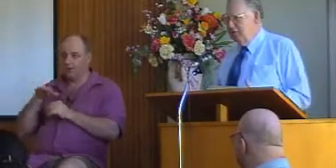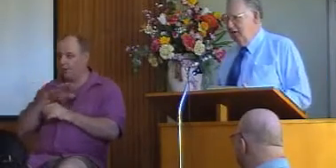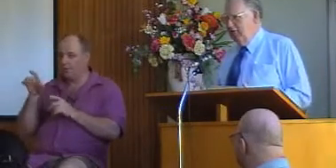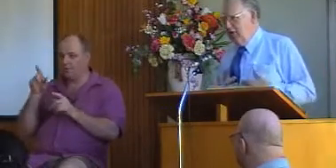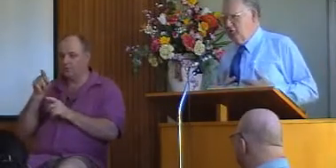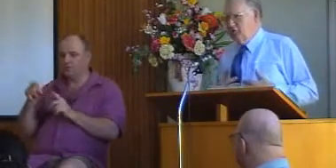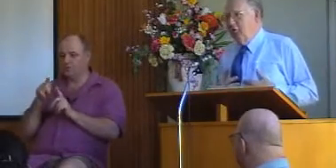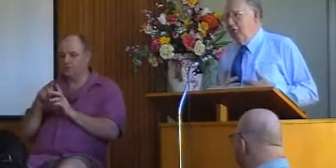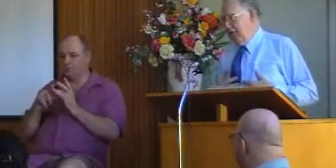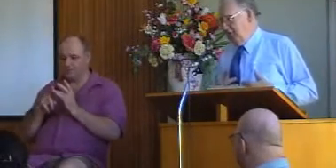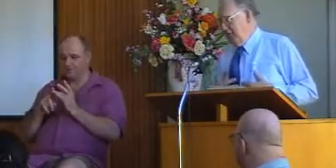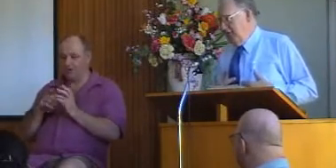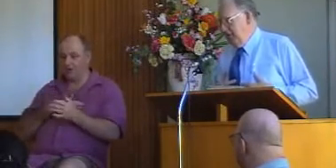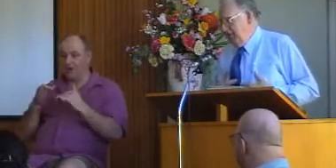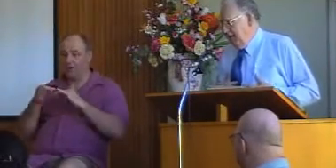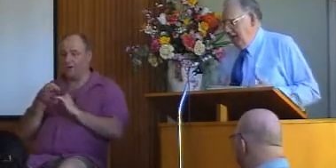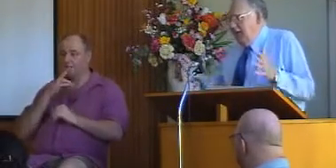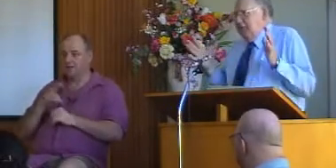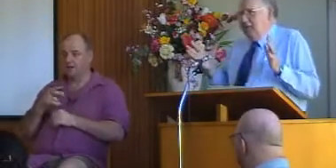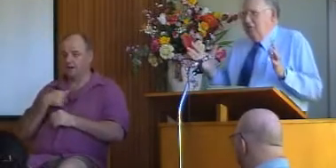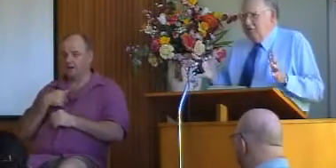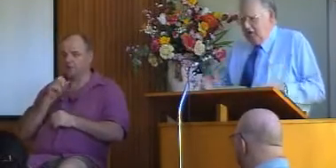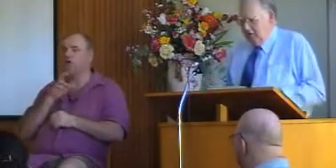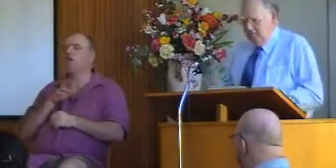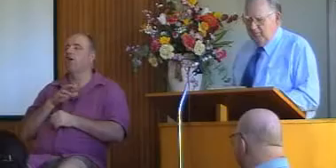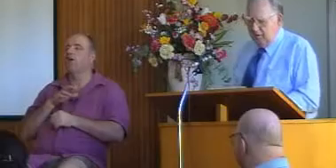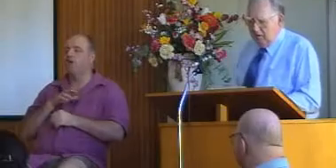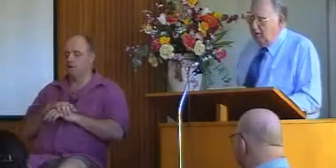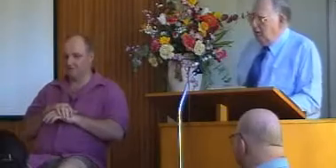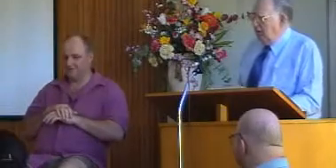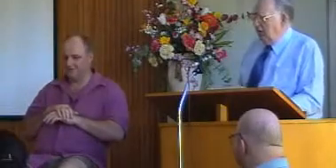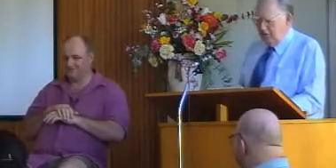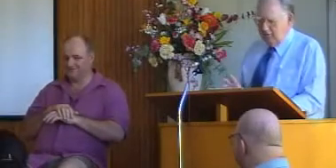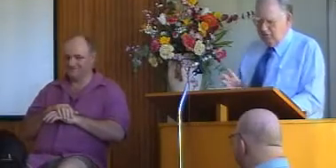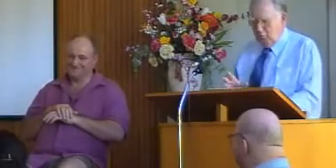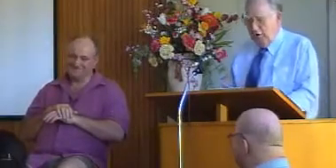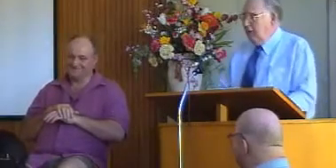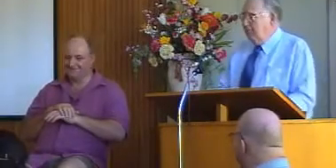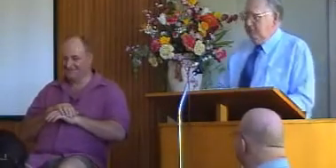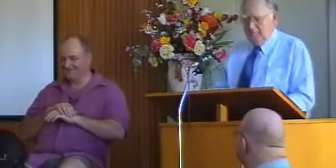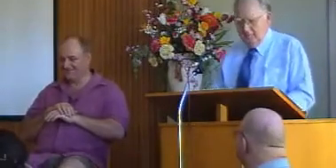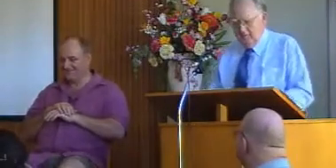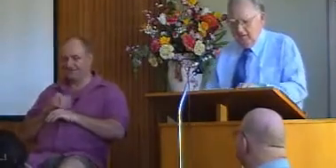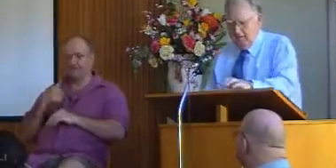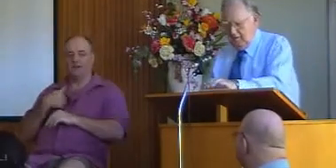will soon tell you I snore a lot and things of this nature. Well, this morning